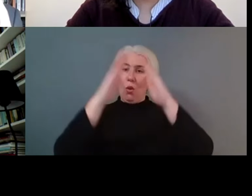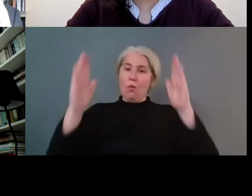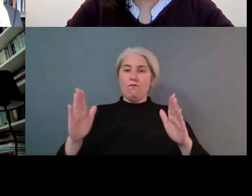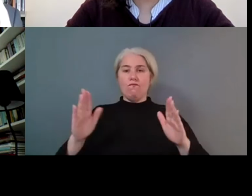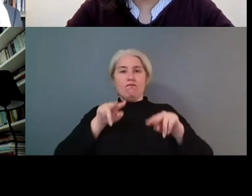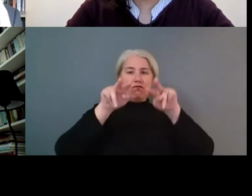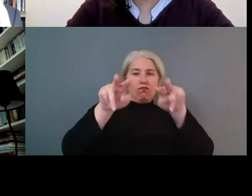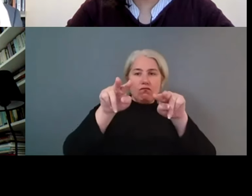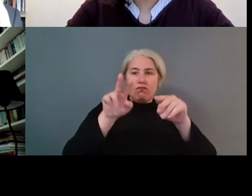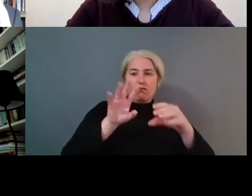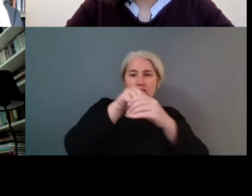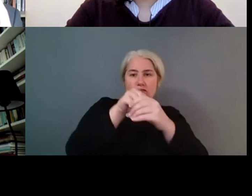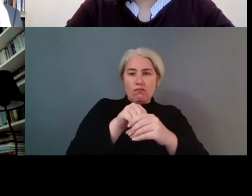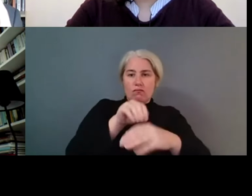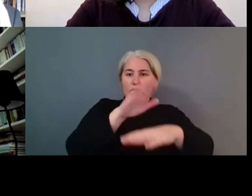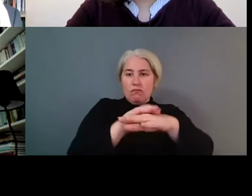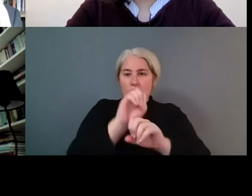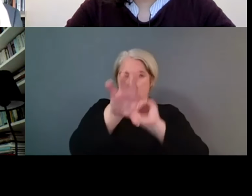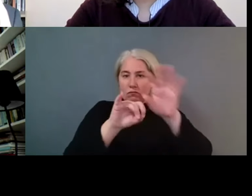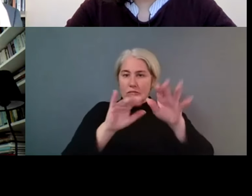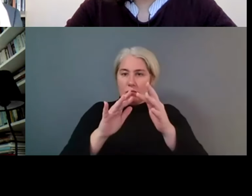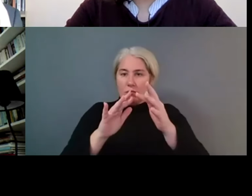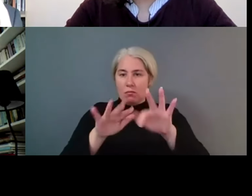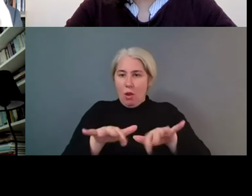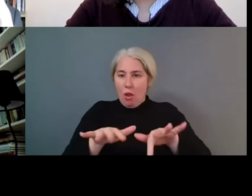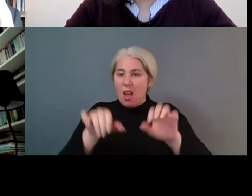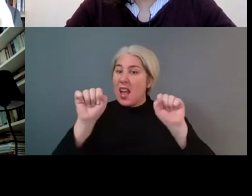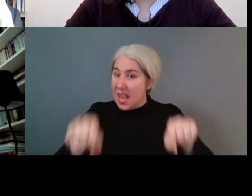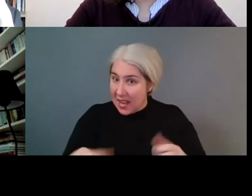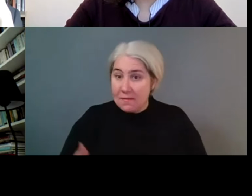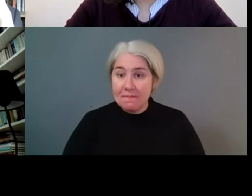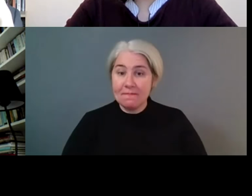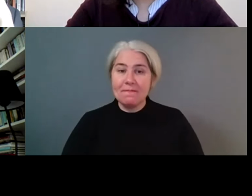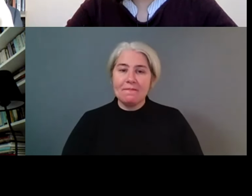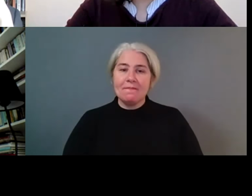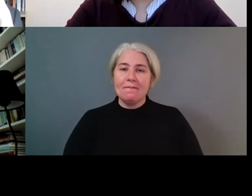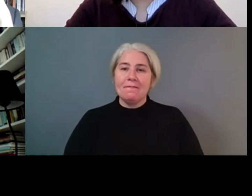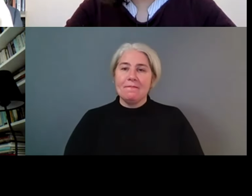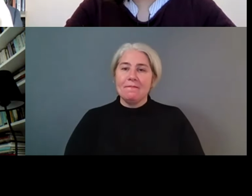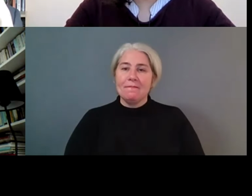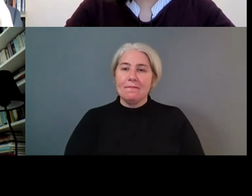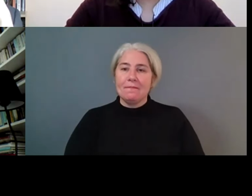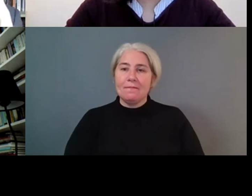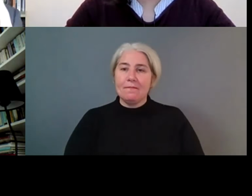these sessions virtually. But always, so